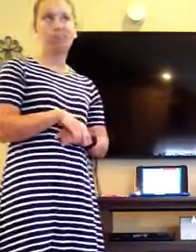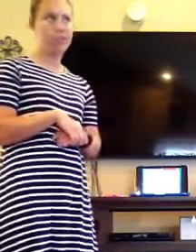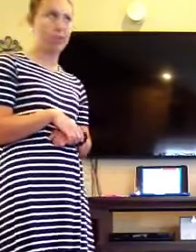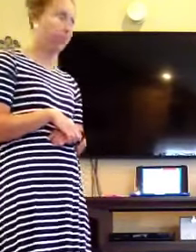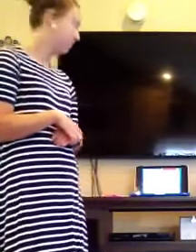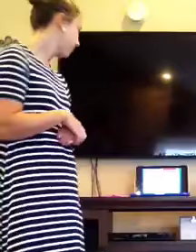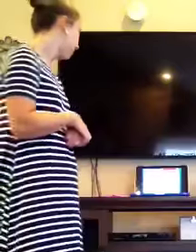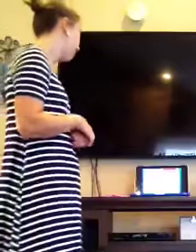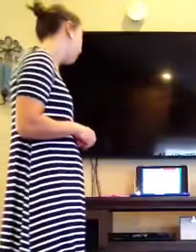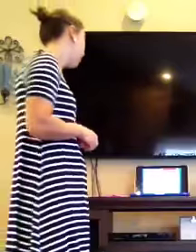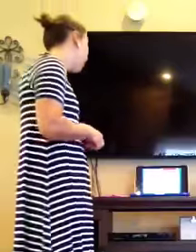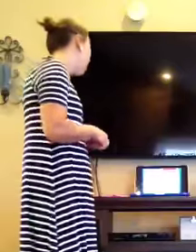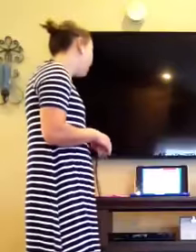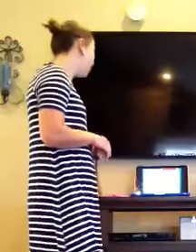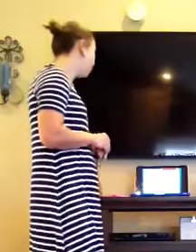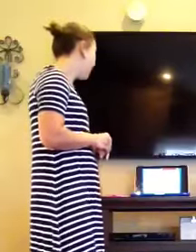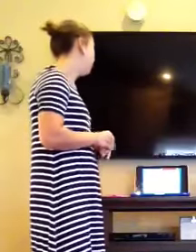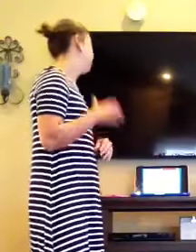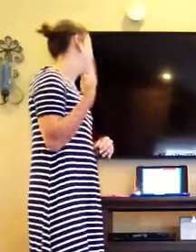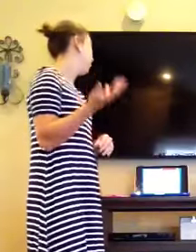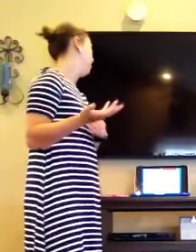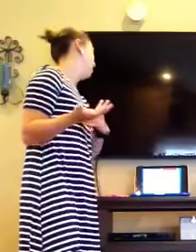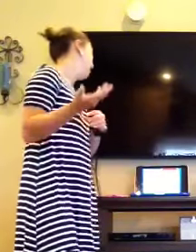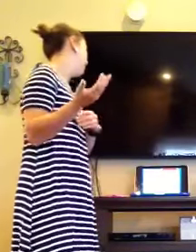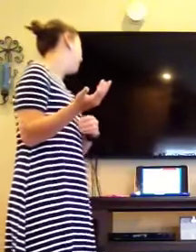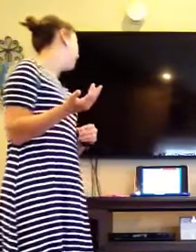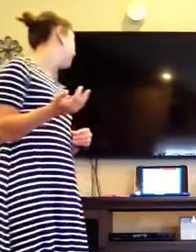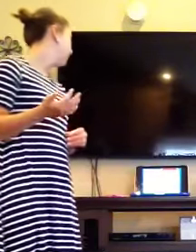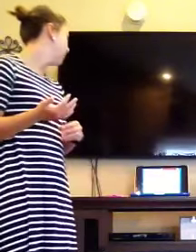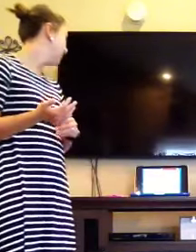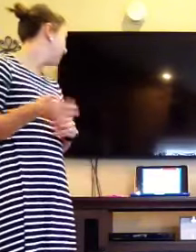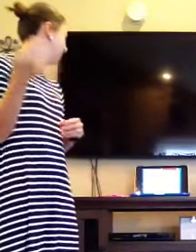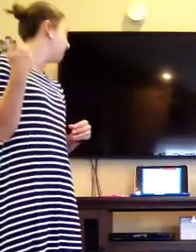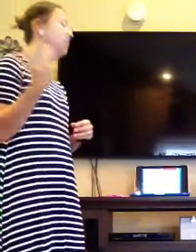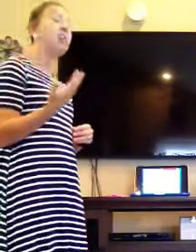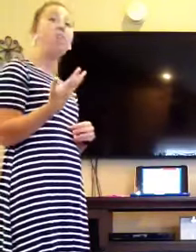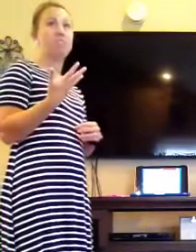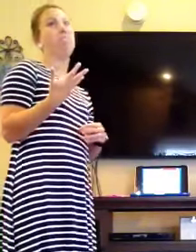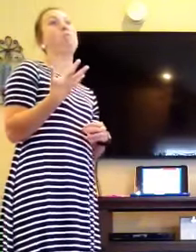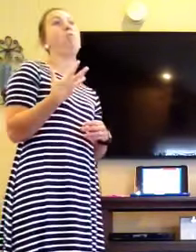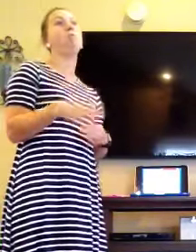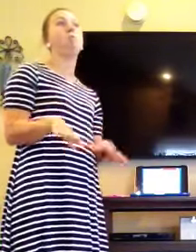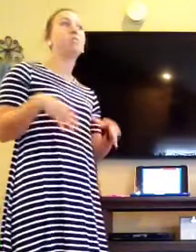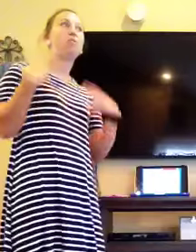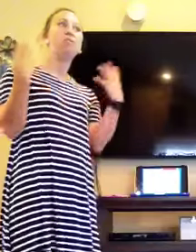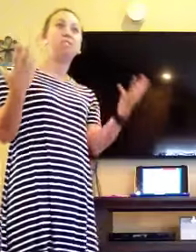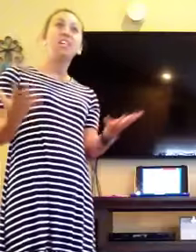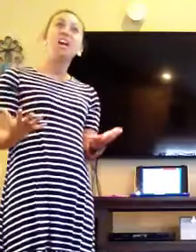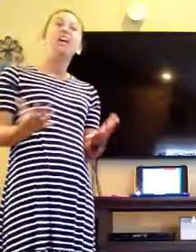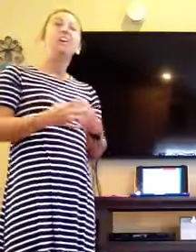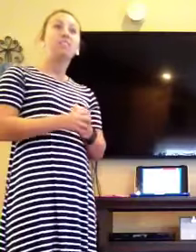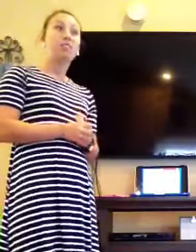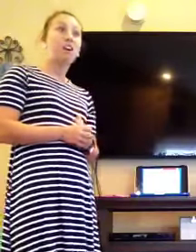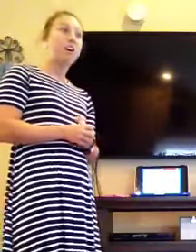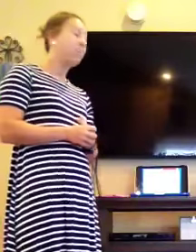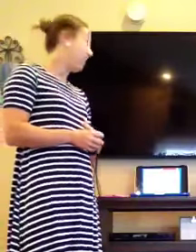do. The strategy that we're going to implement to assist in solving this problem is obviously